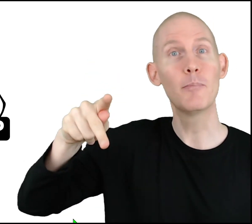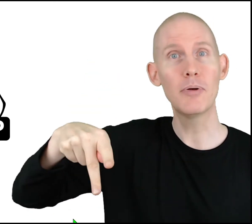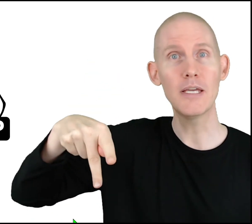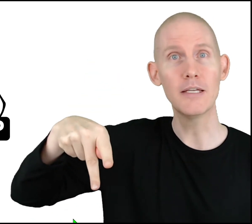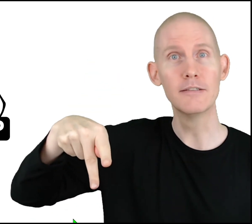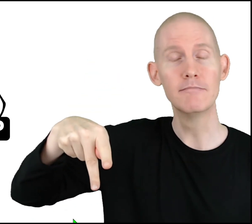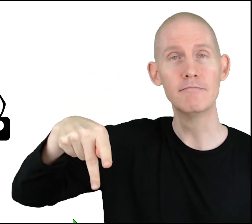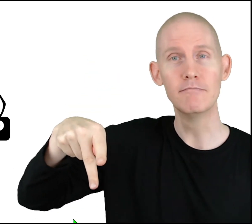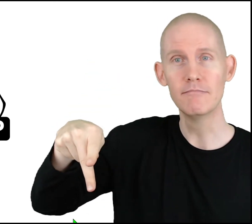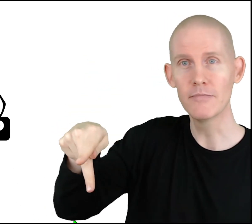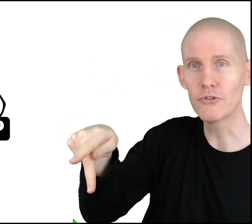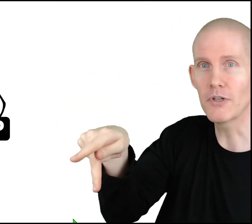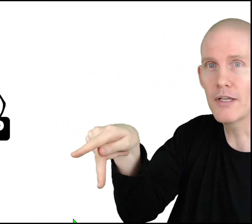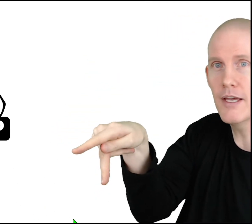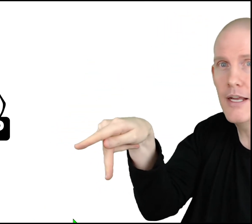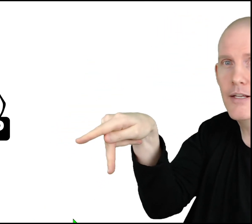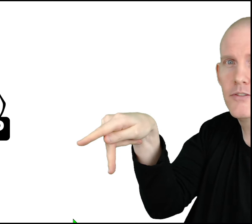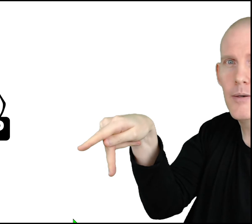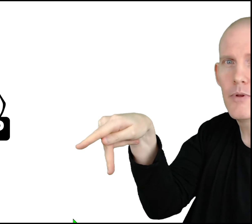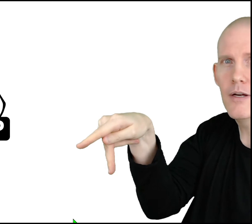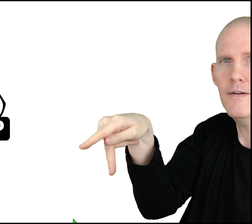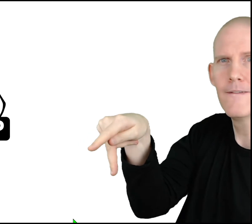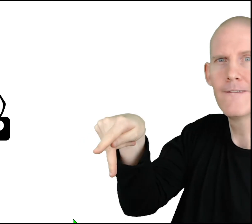P. Let's look at that hand shape there.